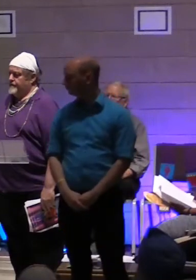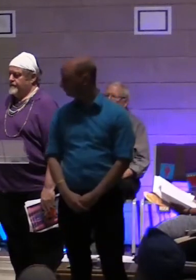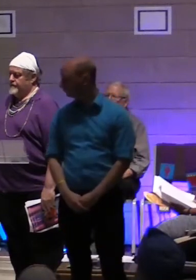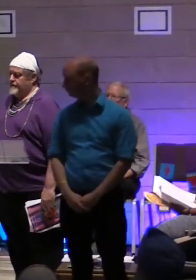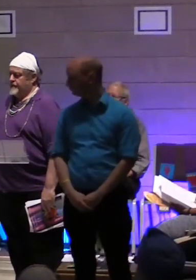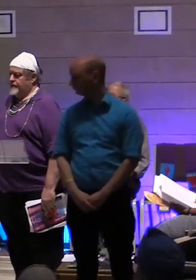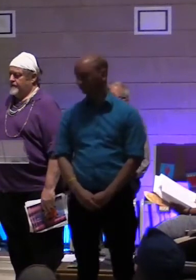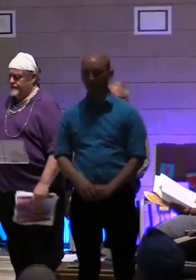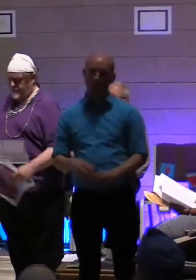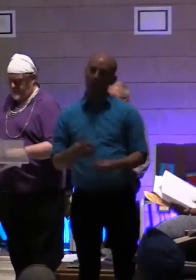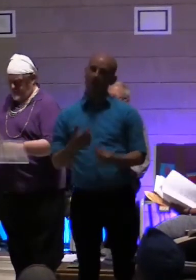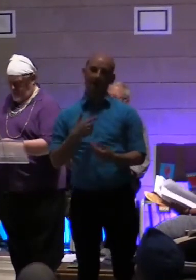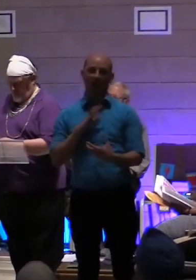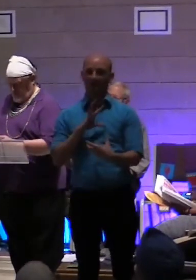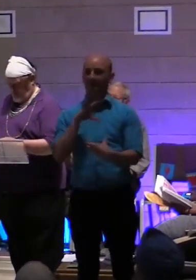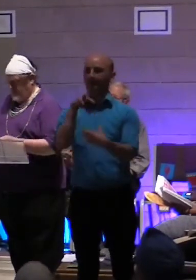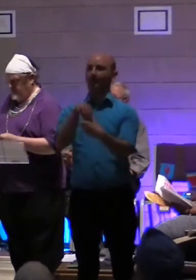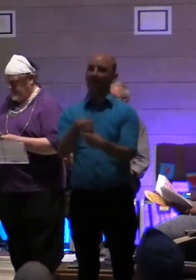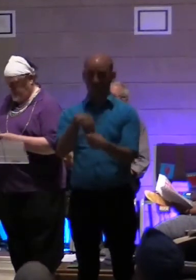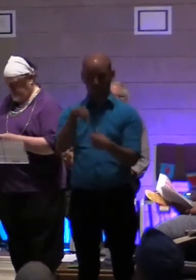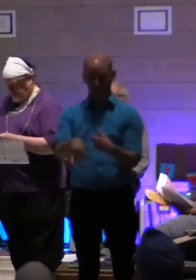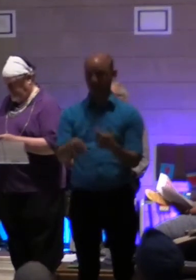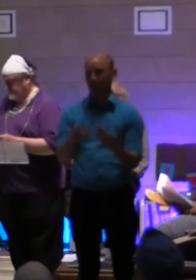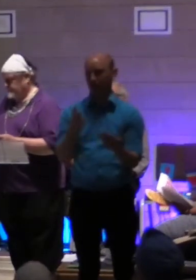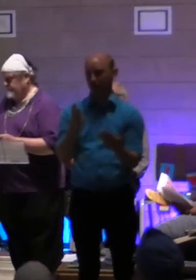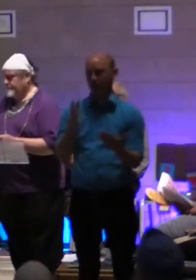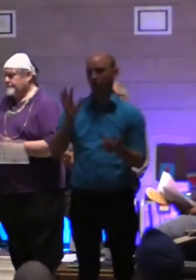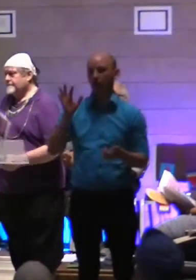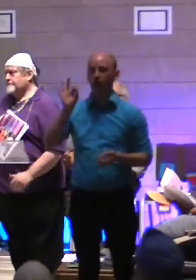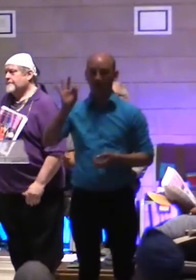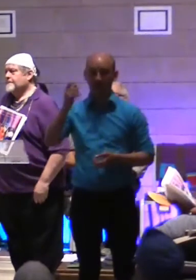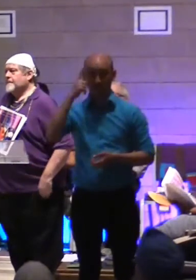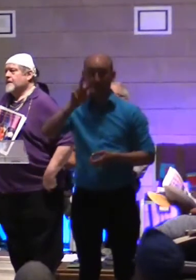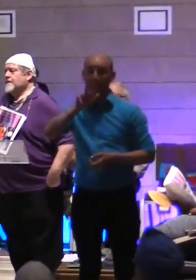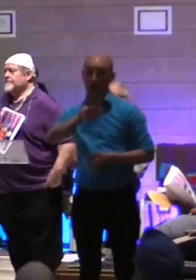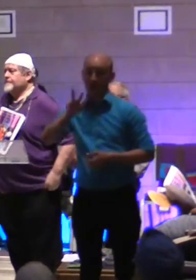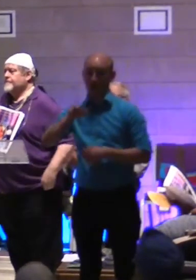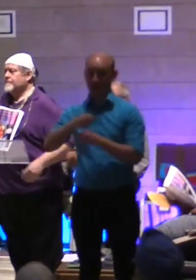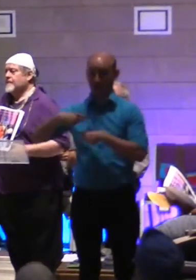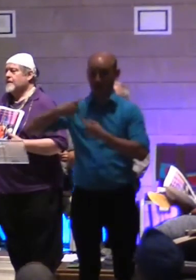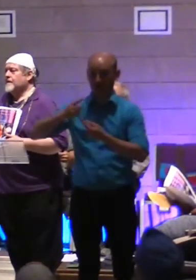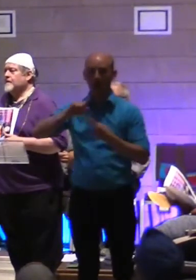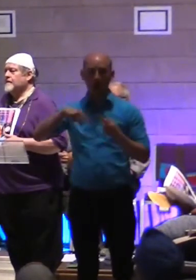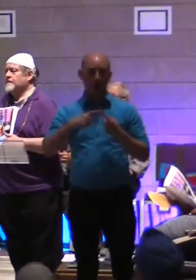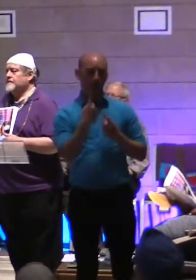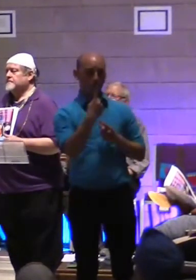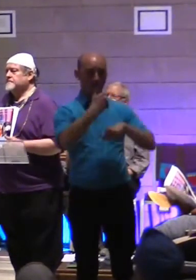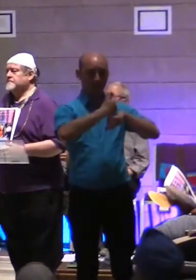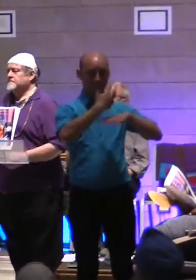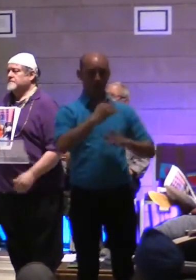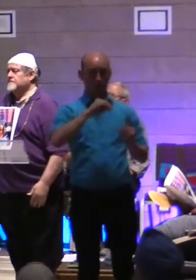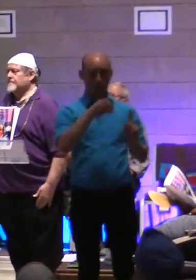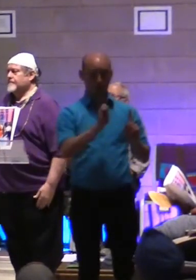I've been with this service for 33 of the 35 years. I took over when one of the founders, Joe Pomper,